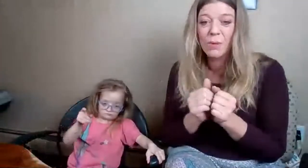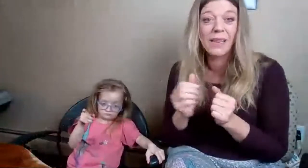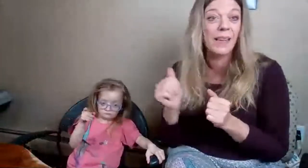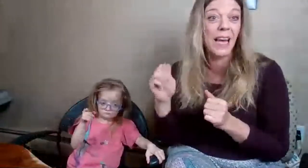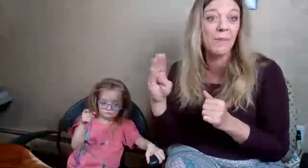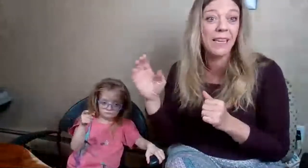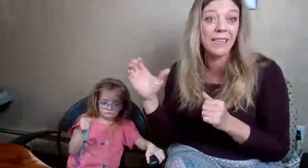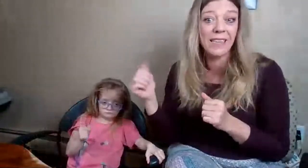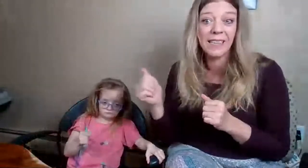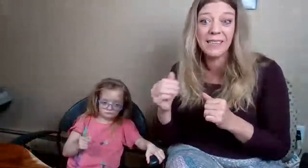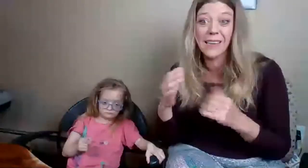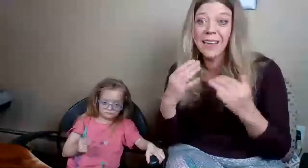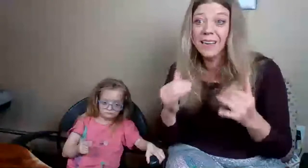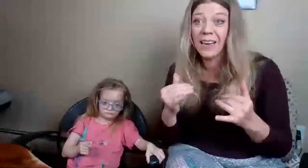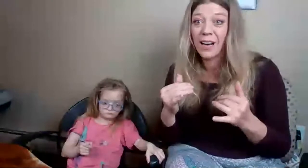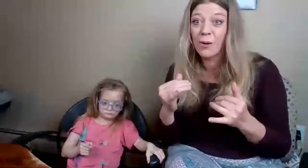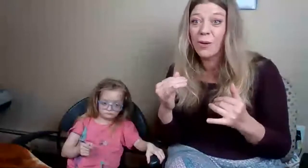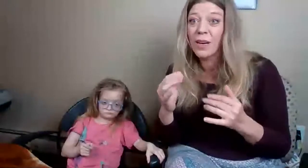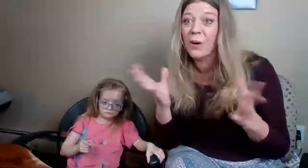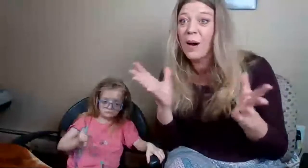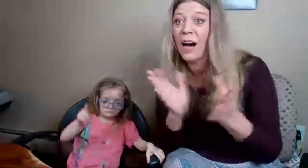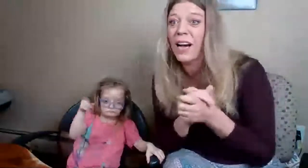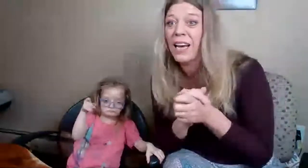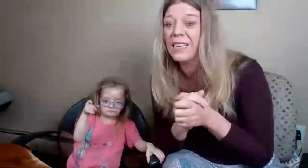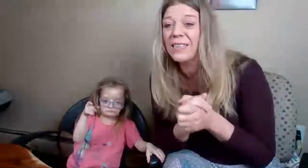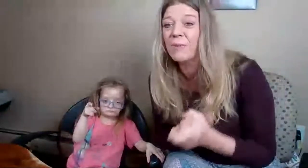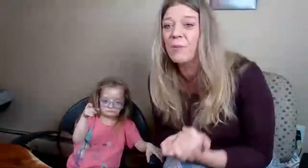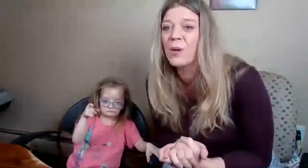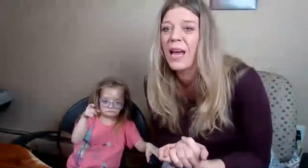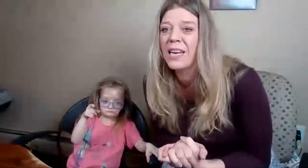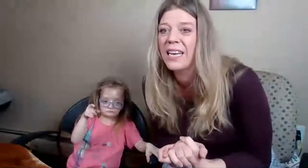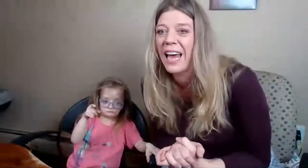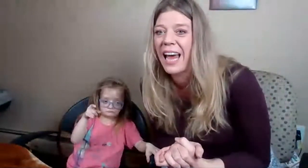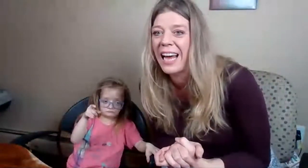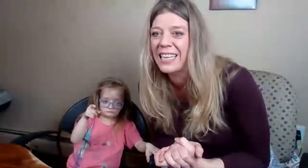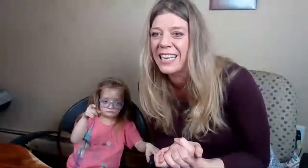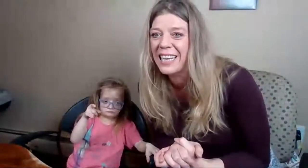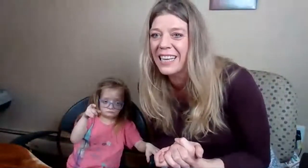with the ABCs. Now, oh, hi, someone, and Annie.